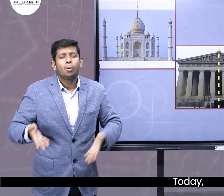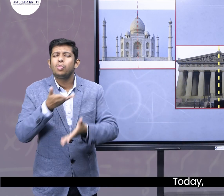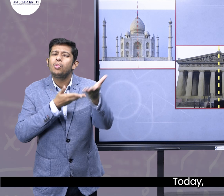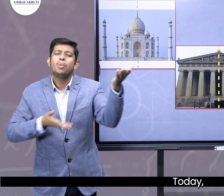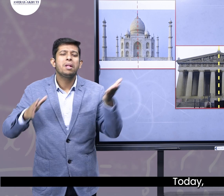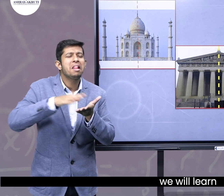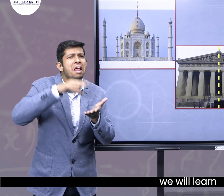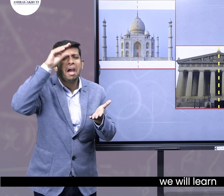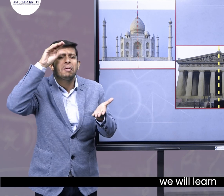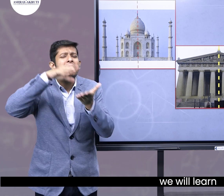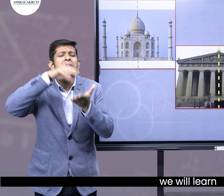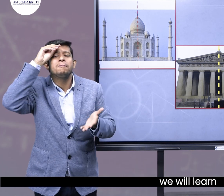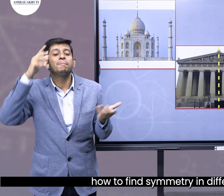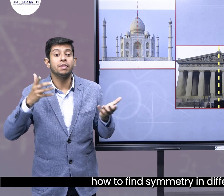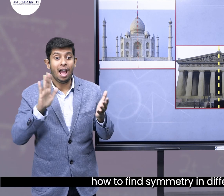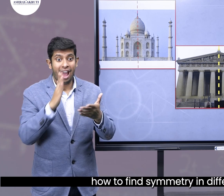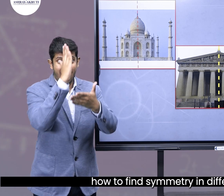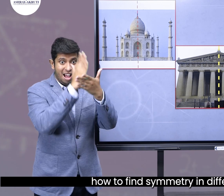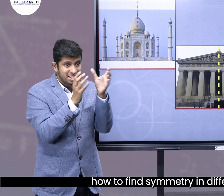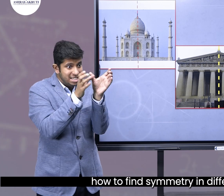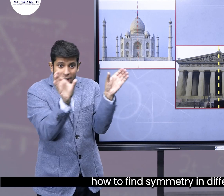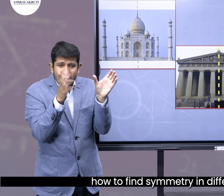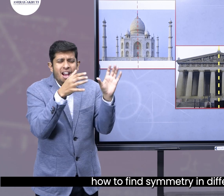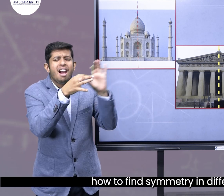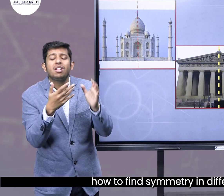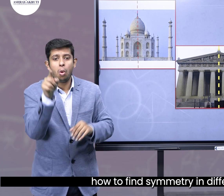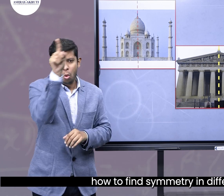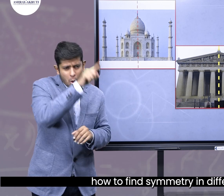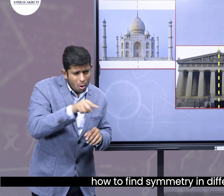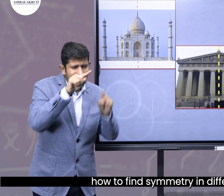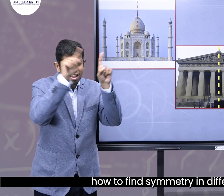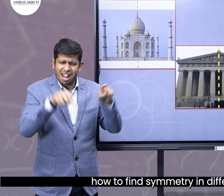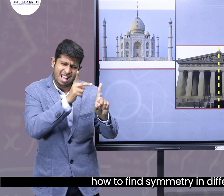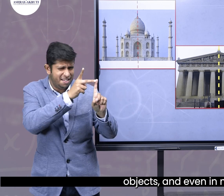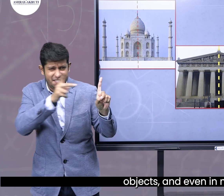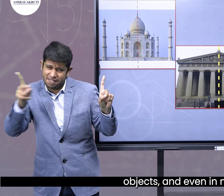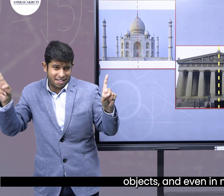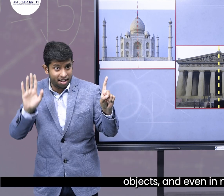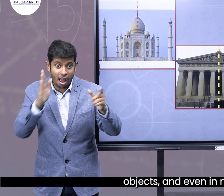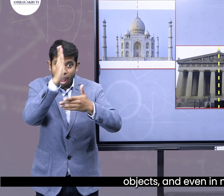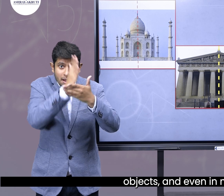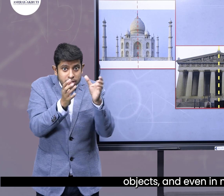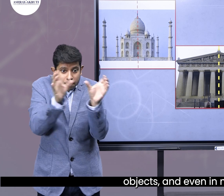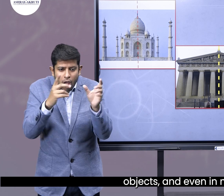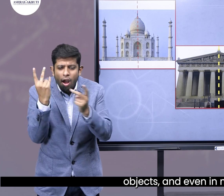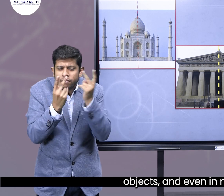Today, we will learn how to find symmetry in different shapes, objects, and even in